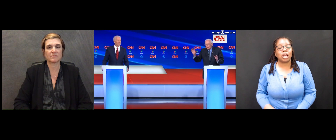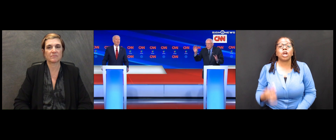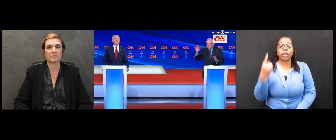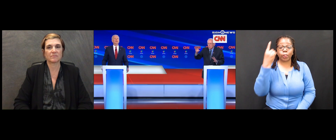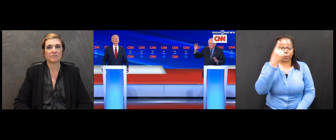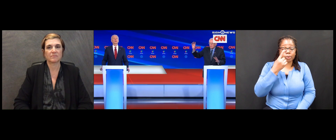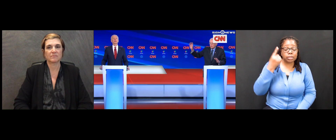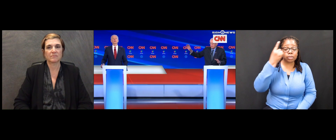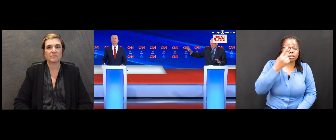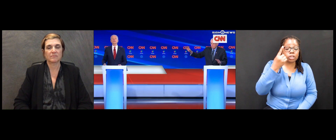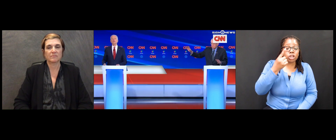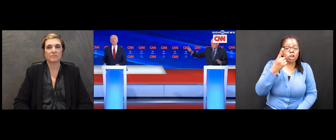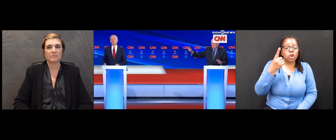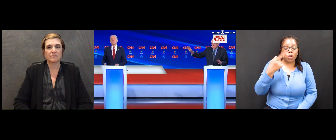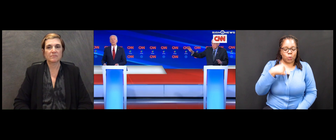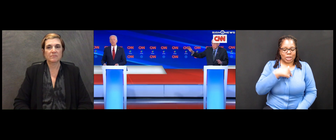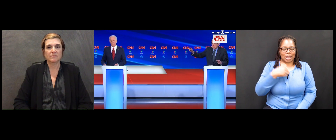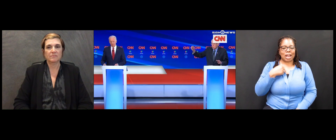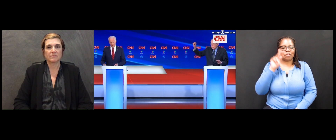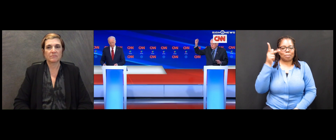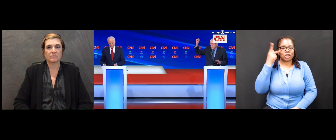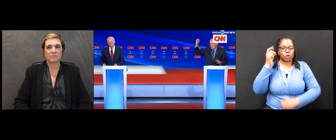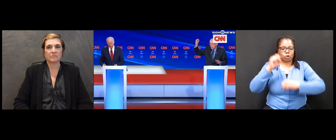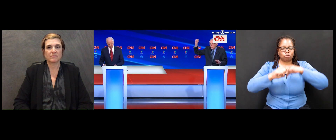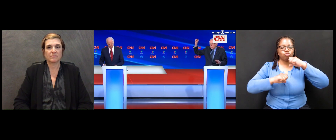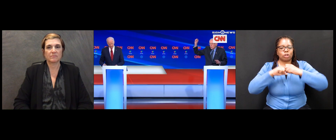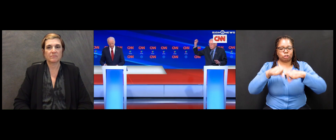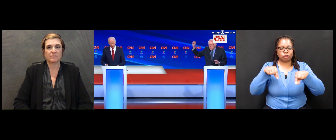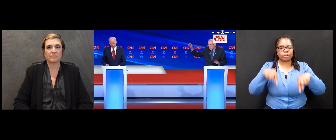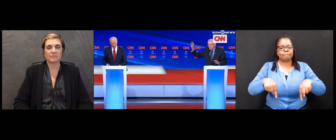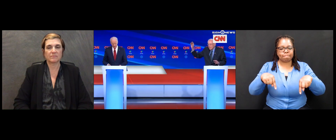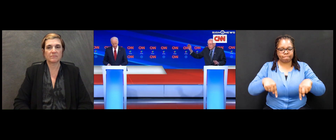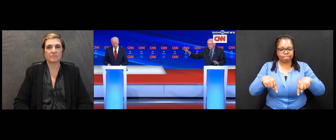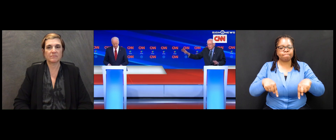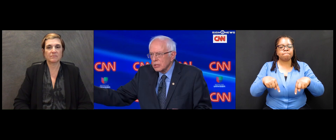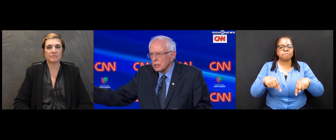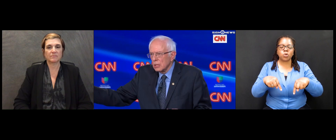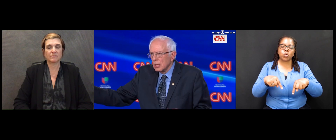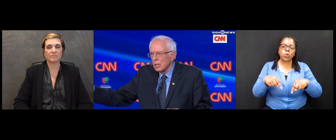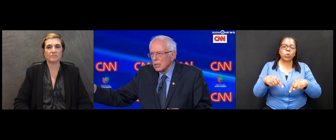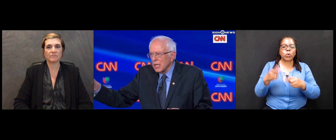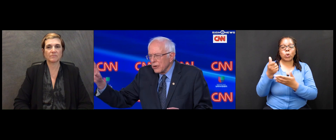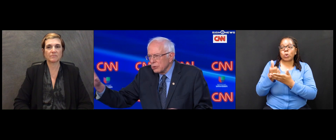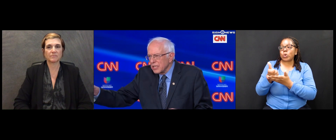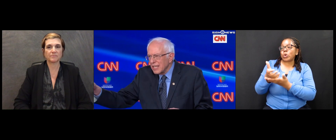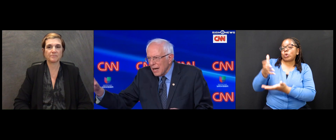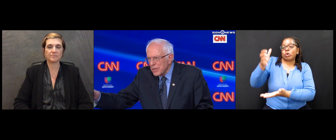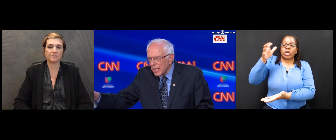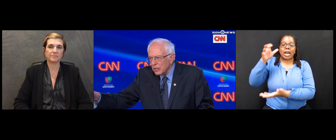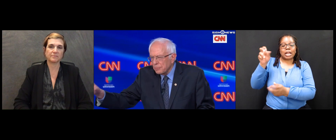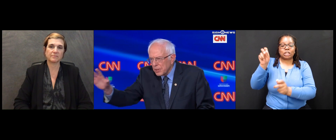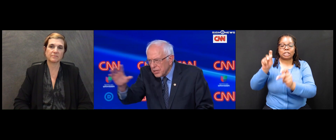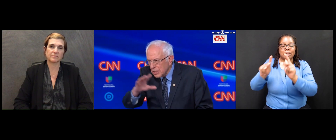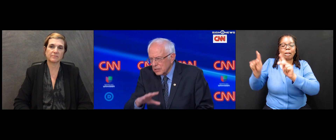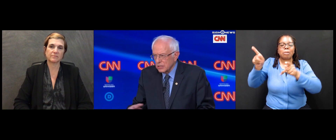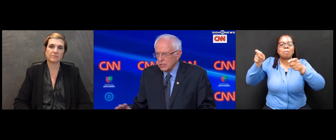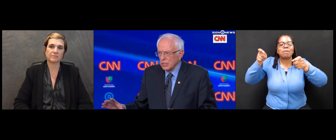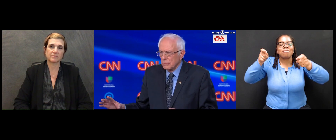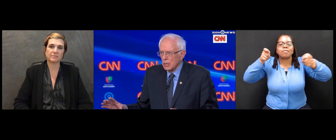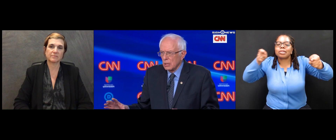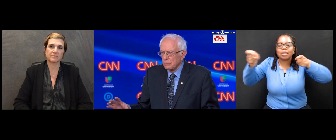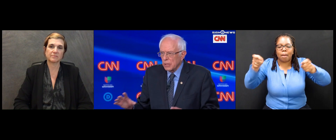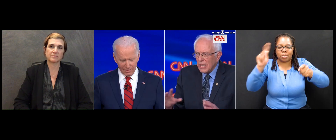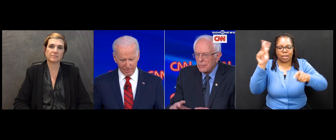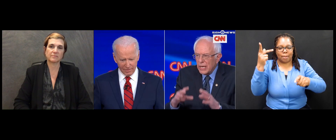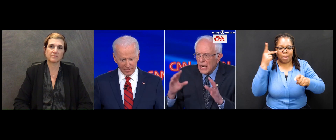you have a political structure in which big money interests not only dominate the political